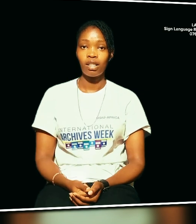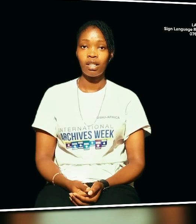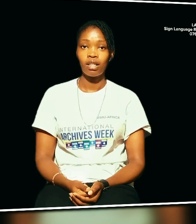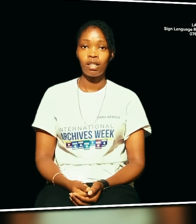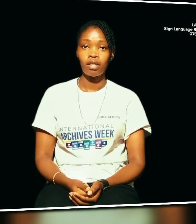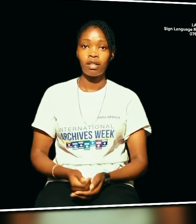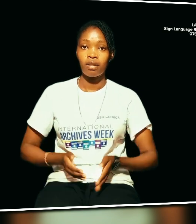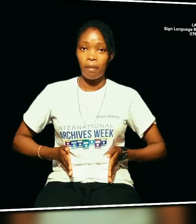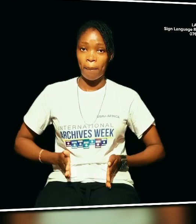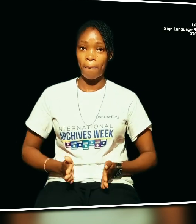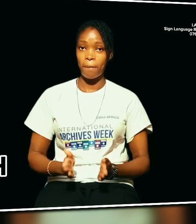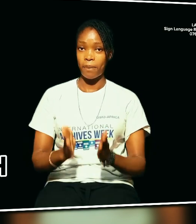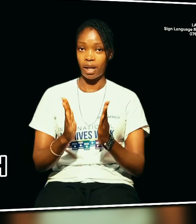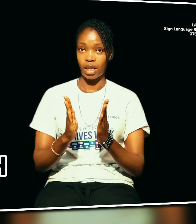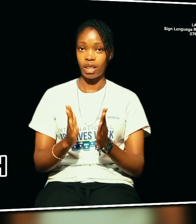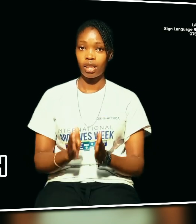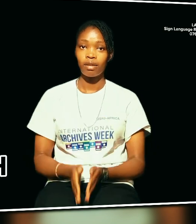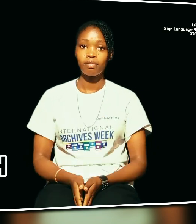Bath.